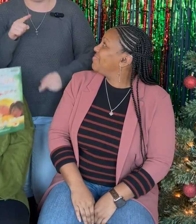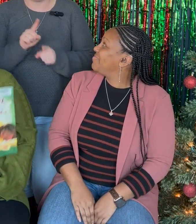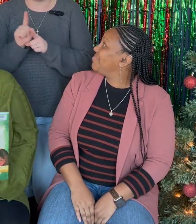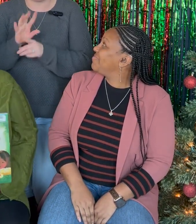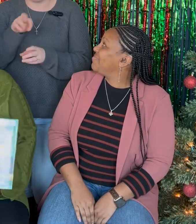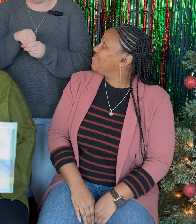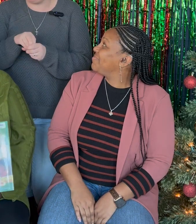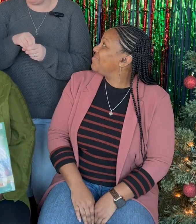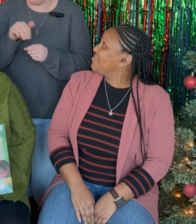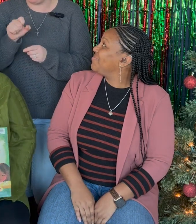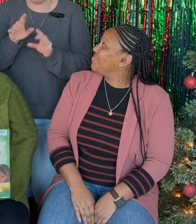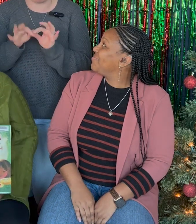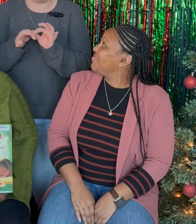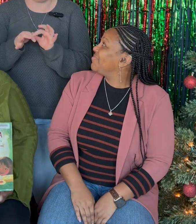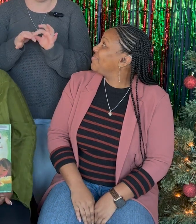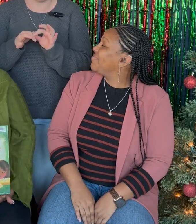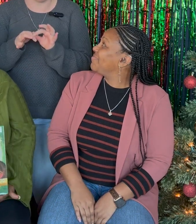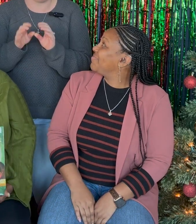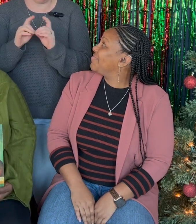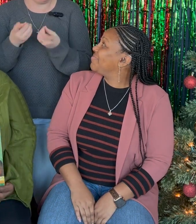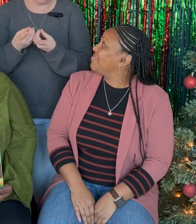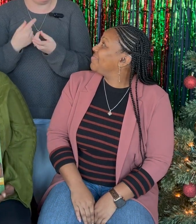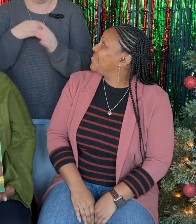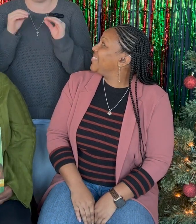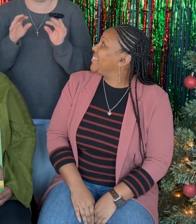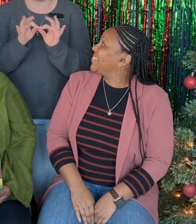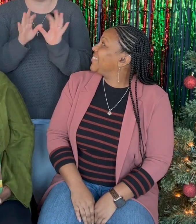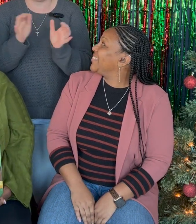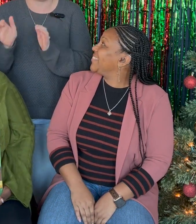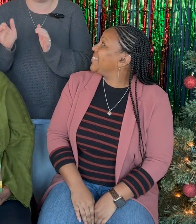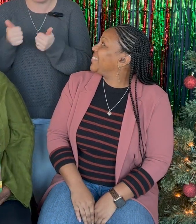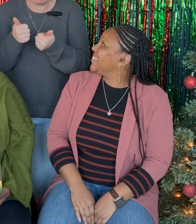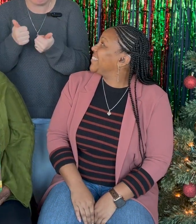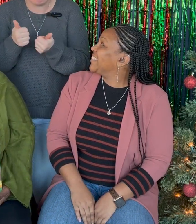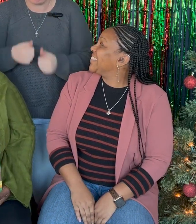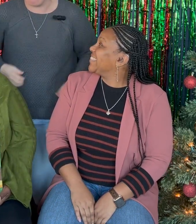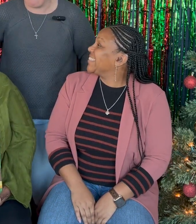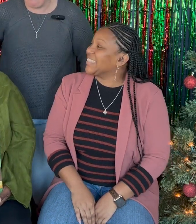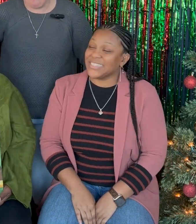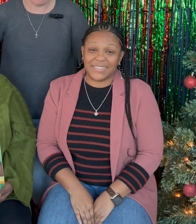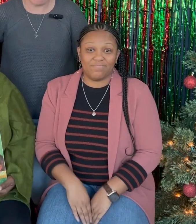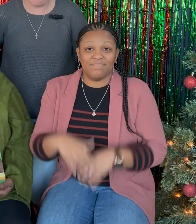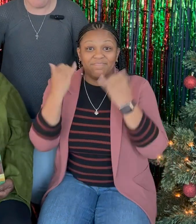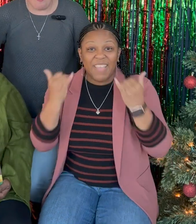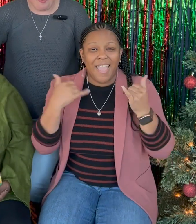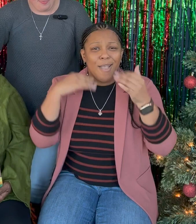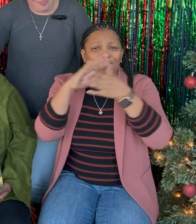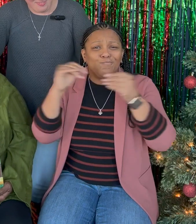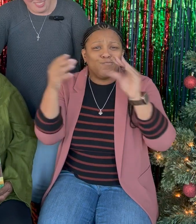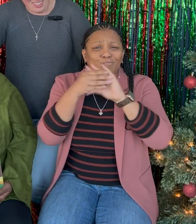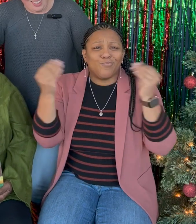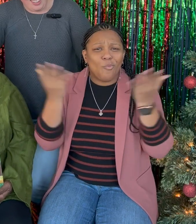and I am also involved in the ASL Interpreting Department. I teach the interpreting classes.